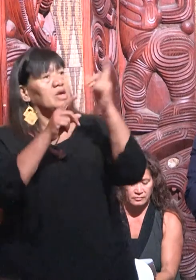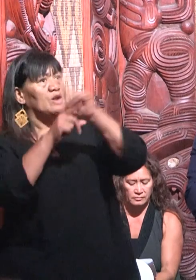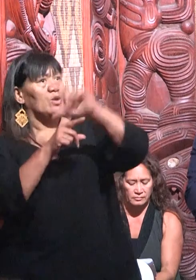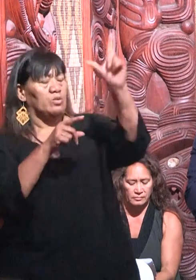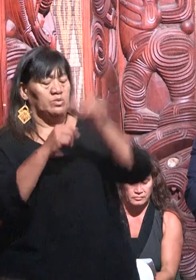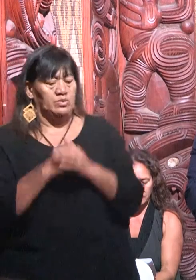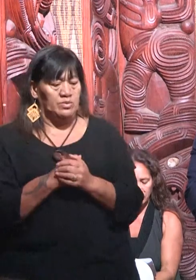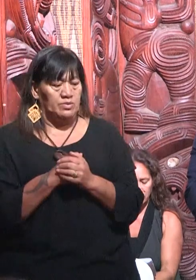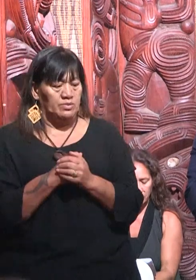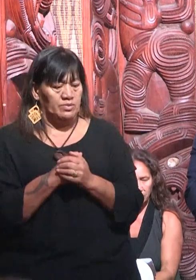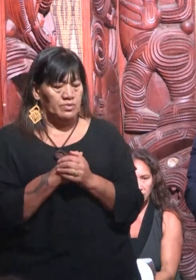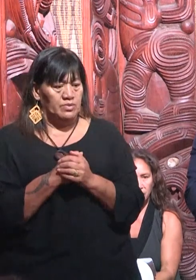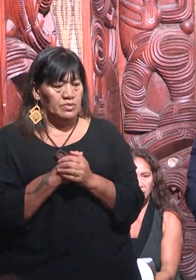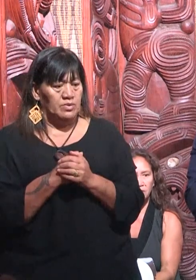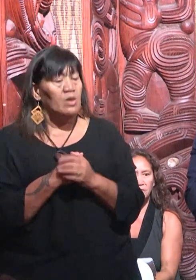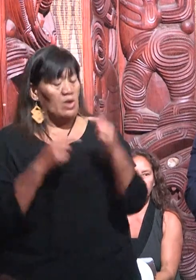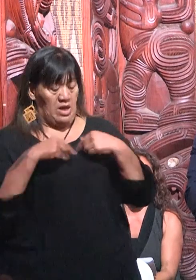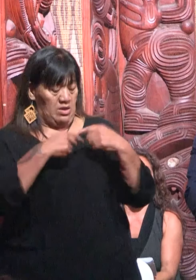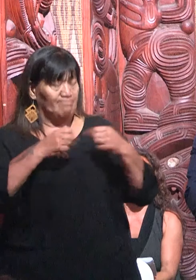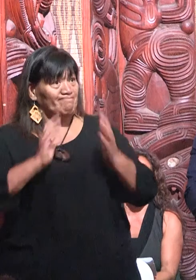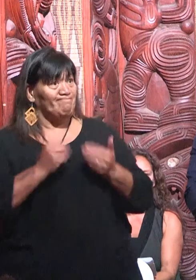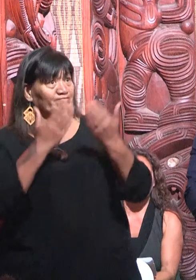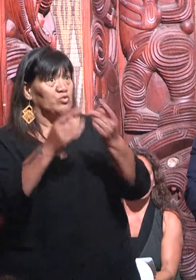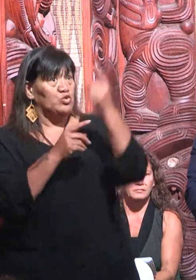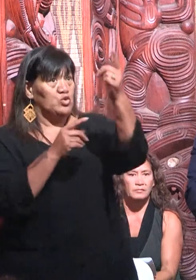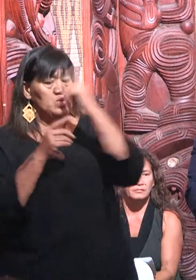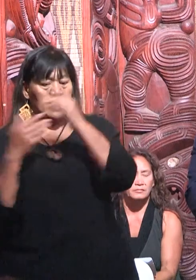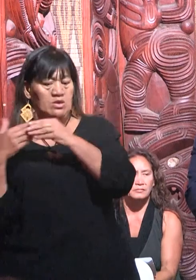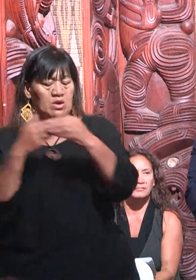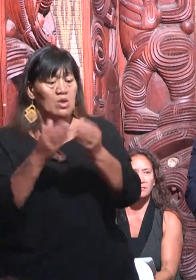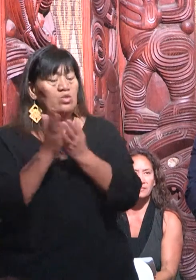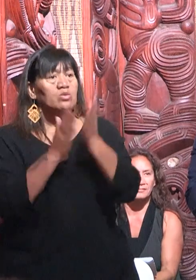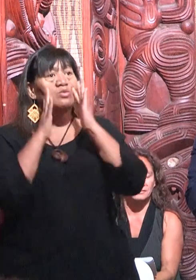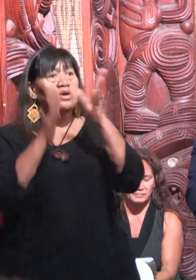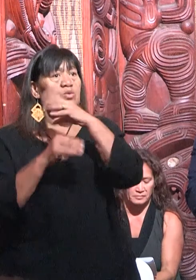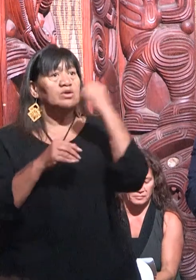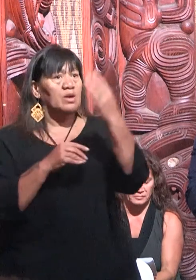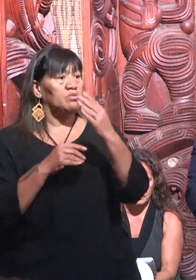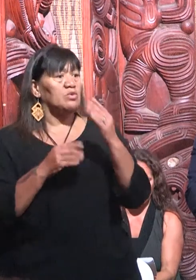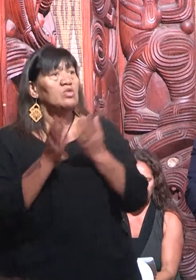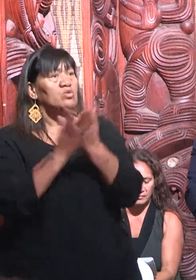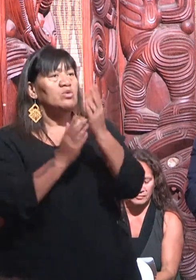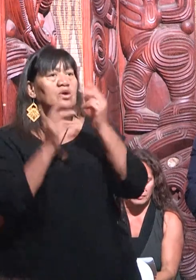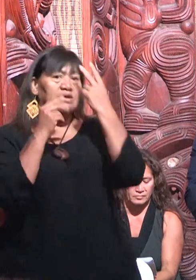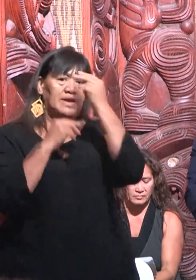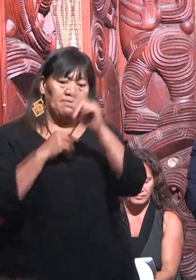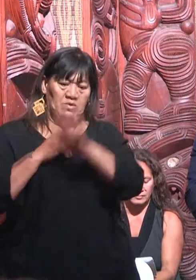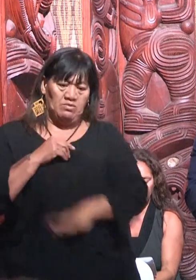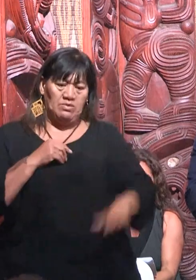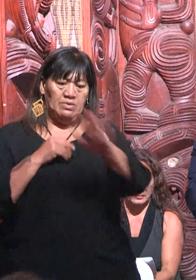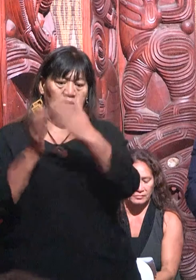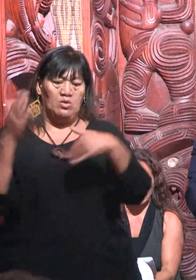atua, te patenei tātou ki a koe, e era mai, te wairua tapu ki rote te enua o